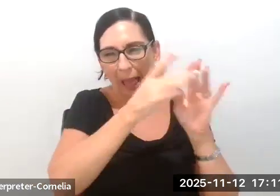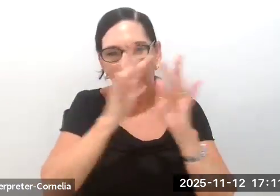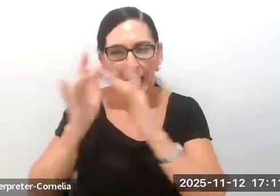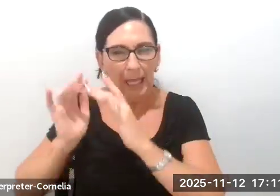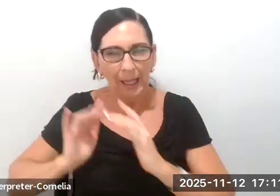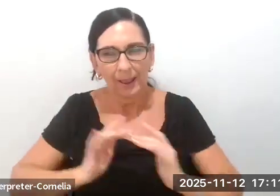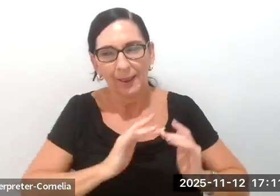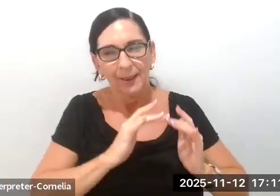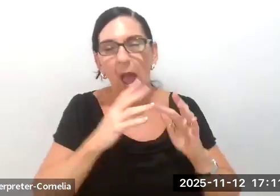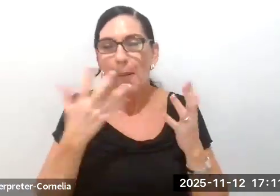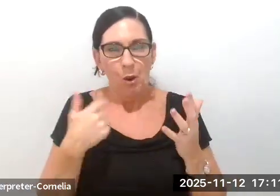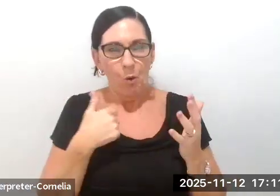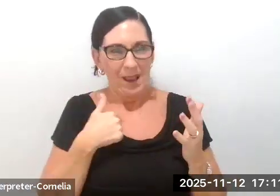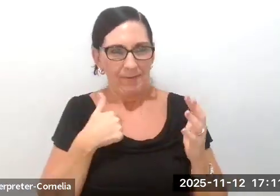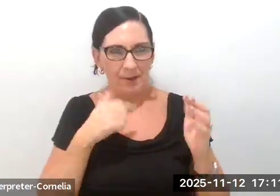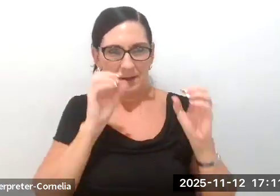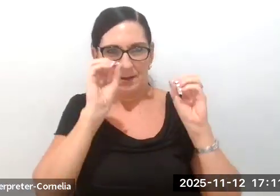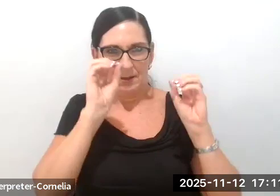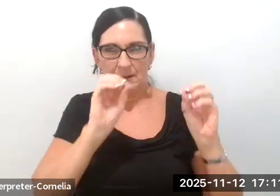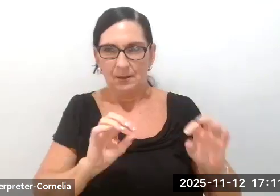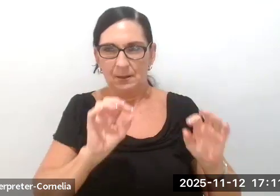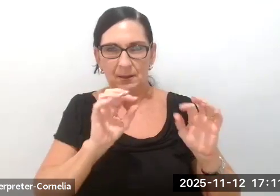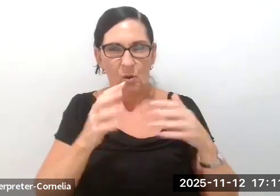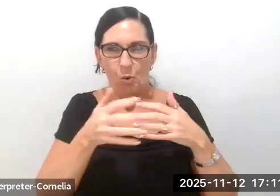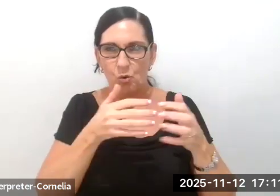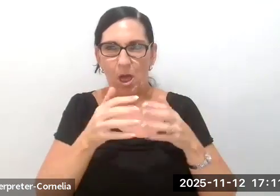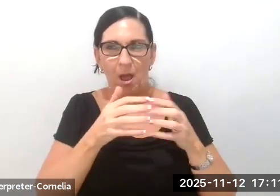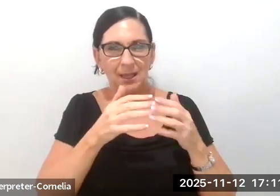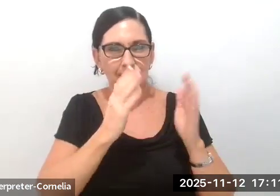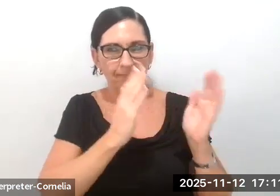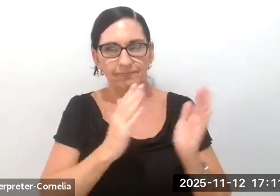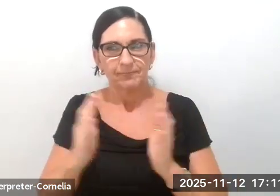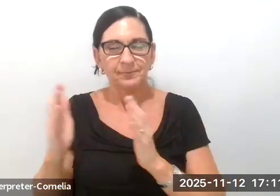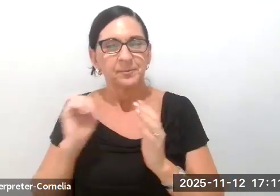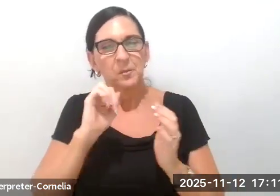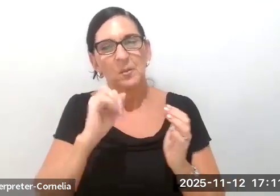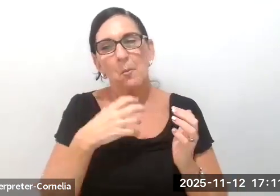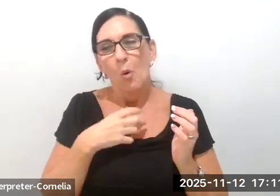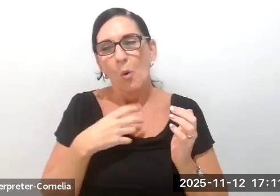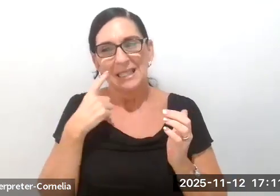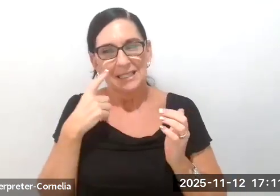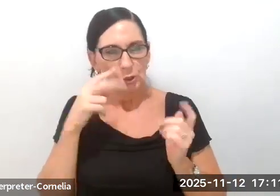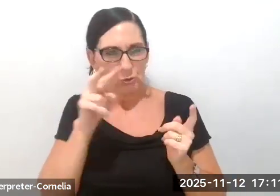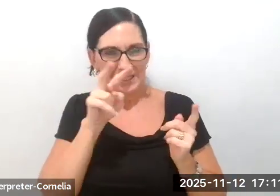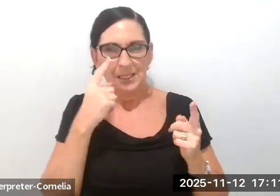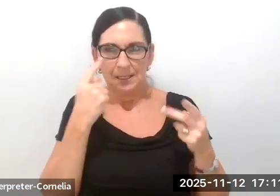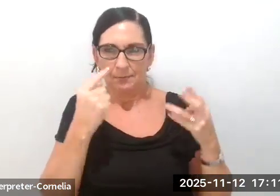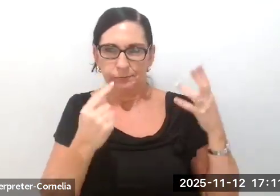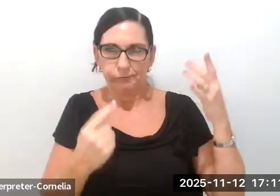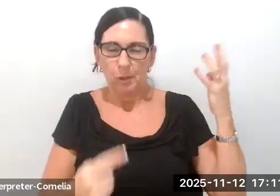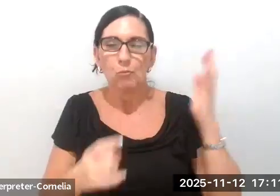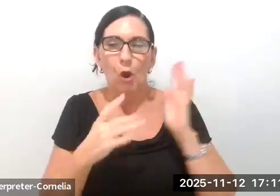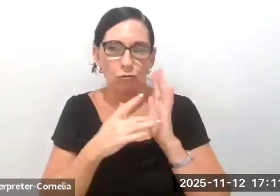but we've just organised it in a way that is easy to see what the priorities